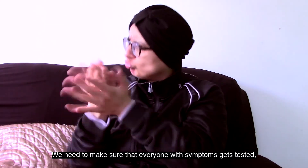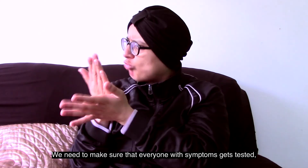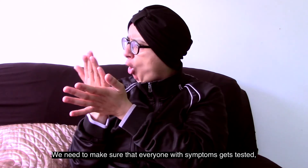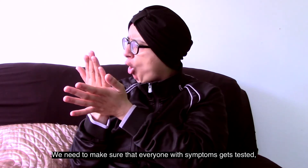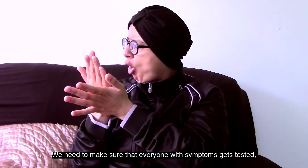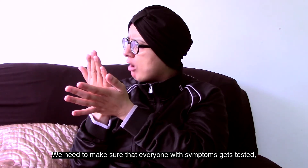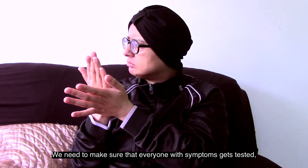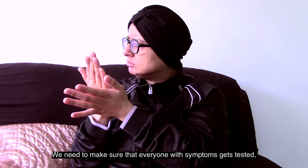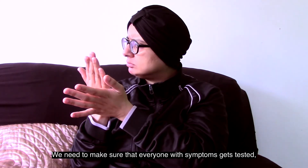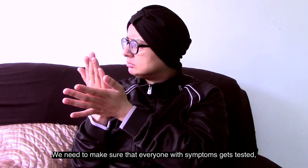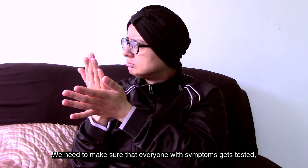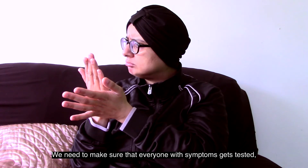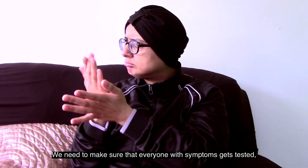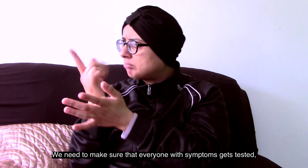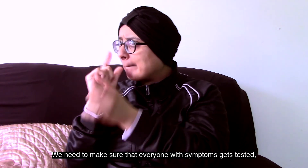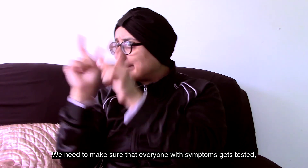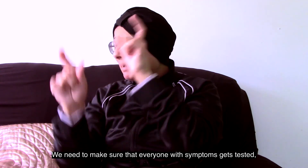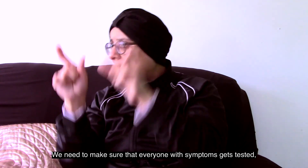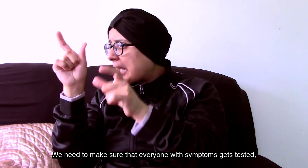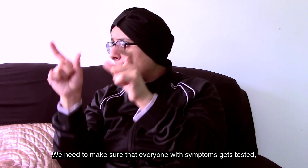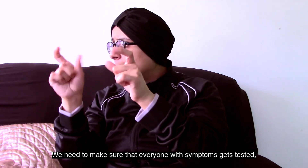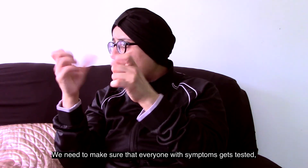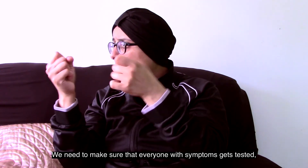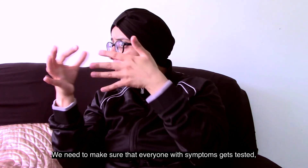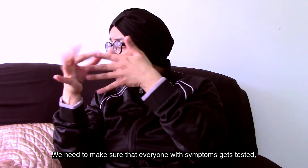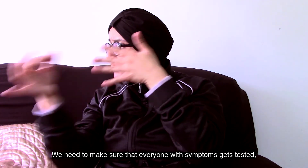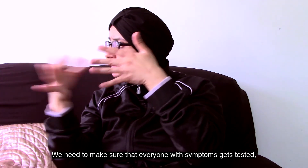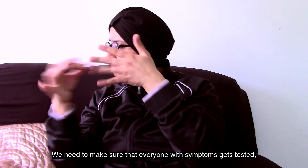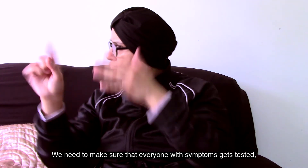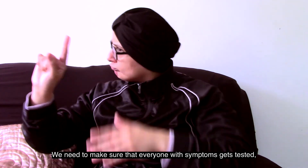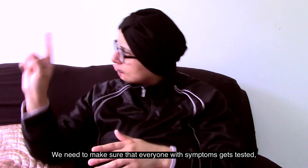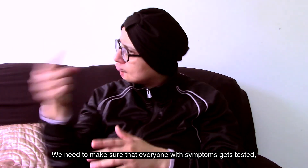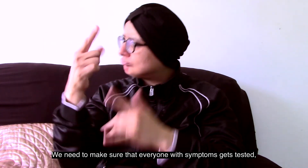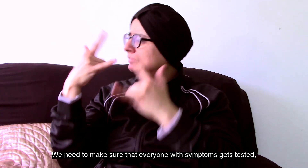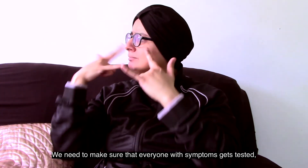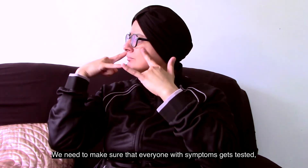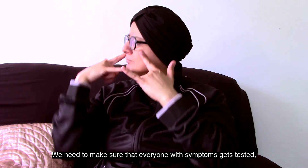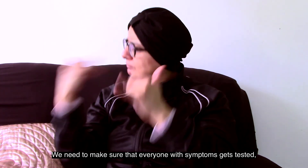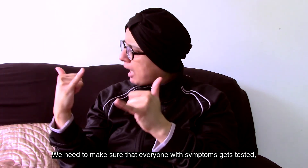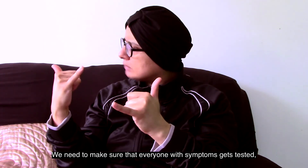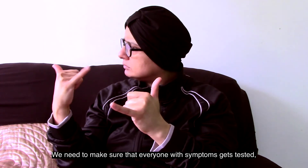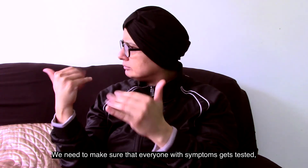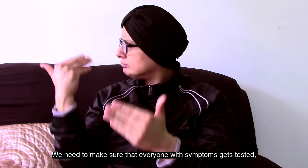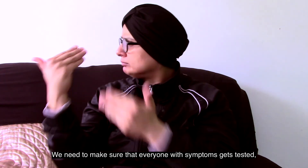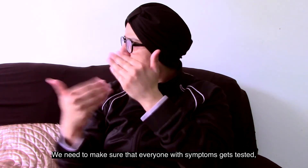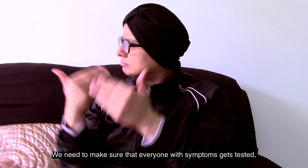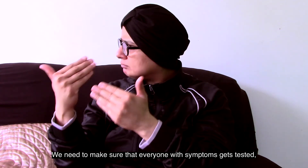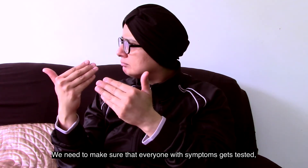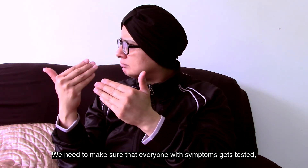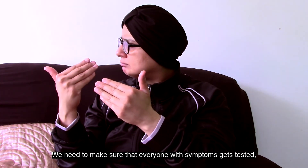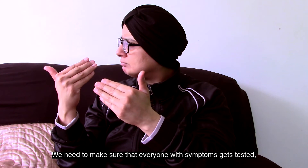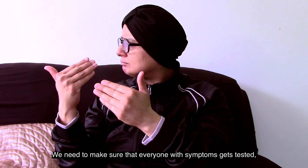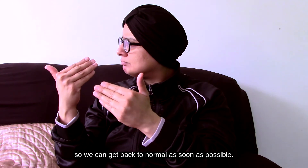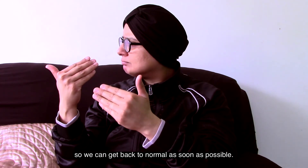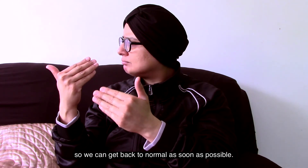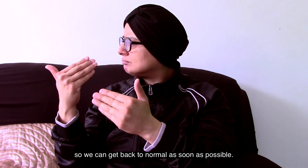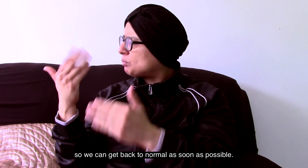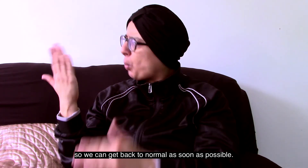We need to make sure that everyone with symptoms gets tested so that we can get back to